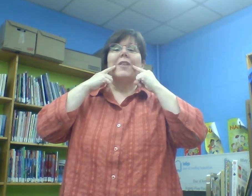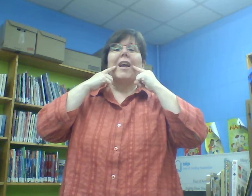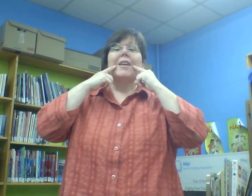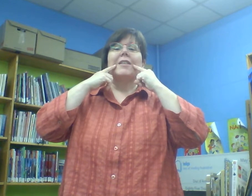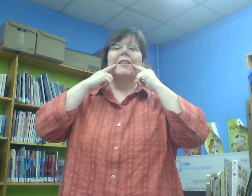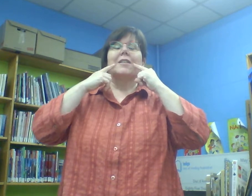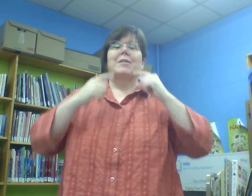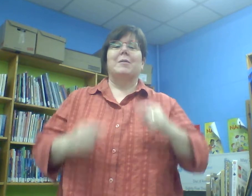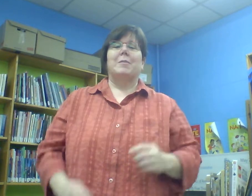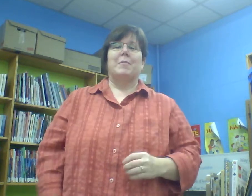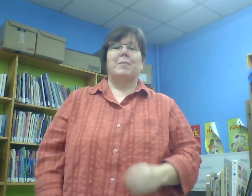face.